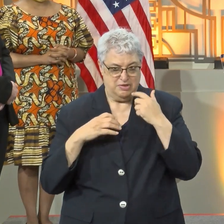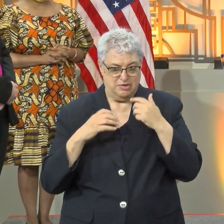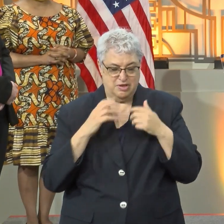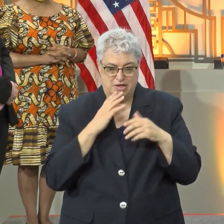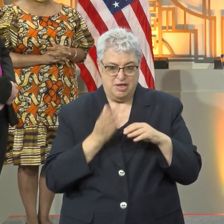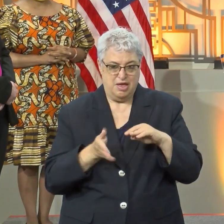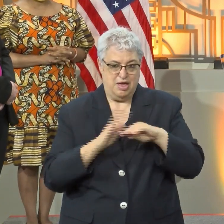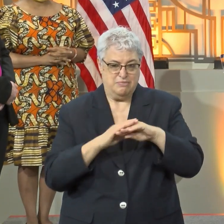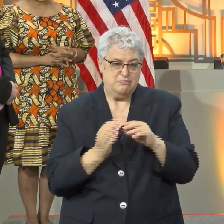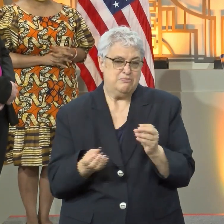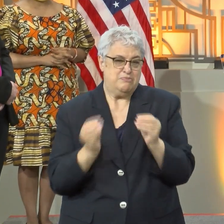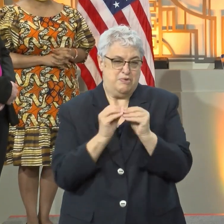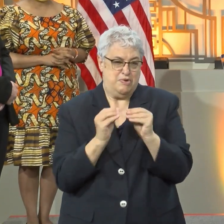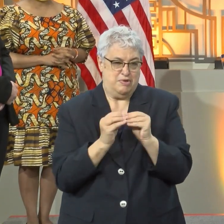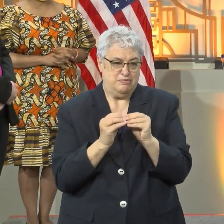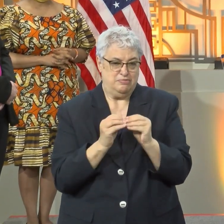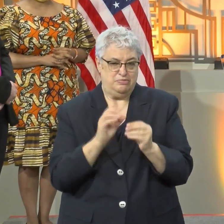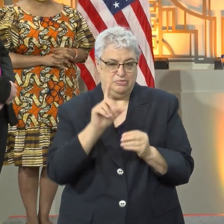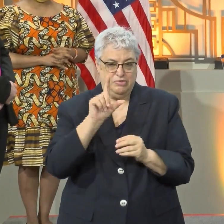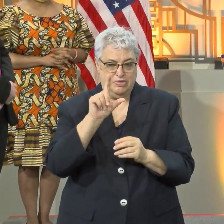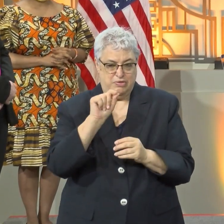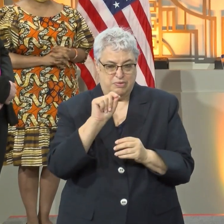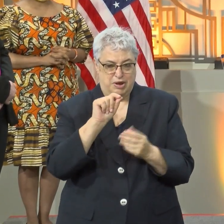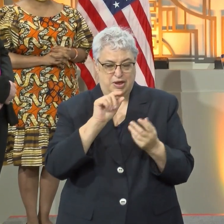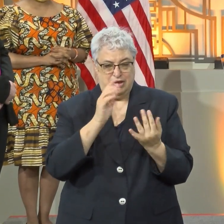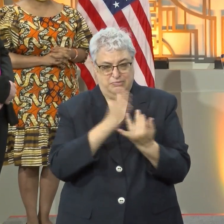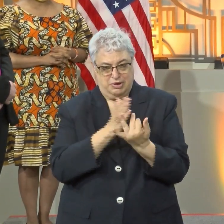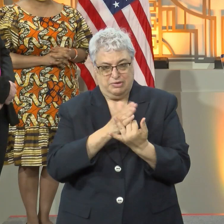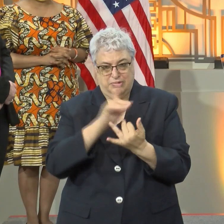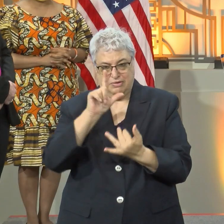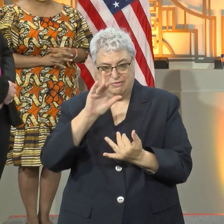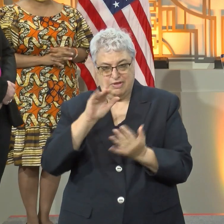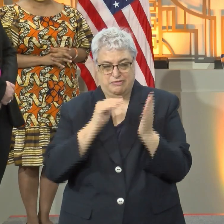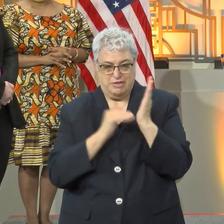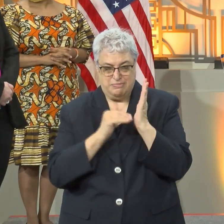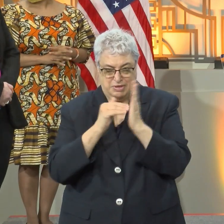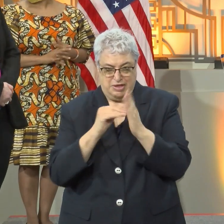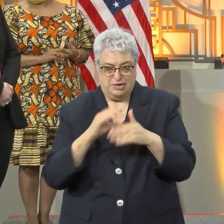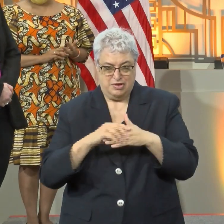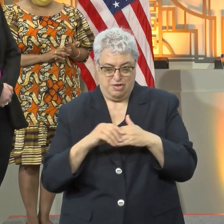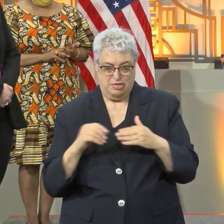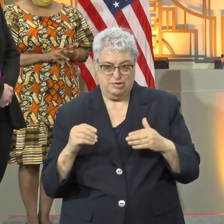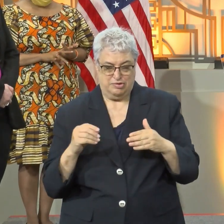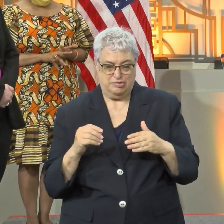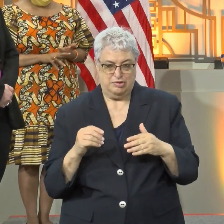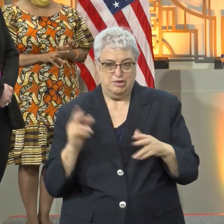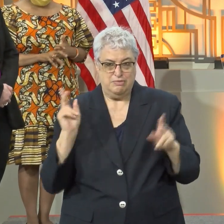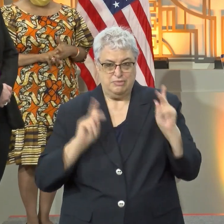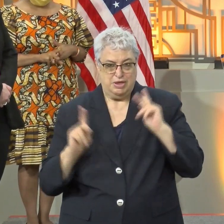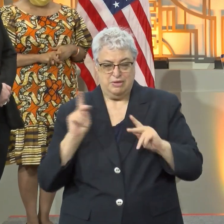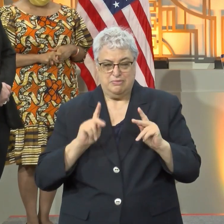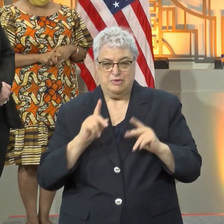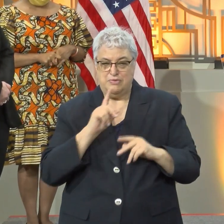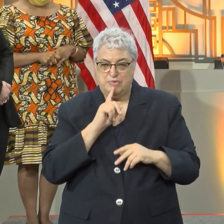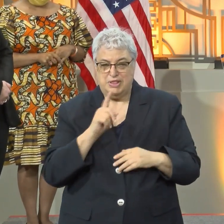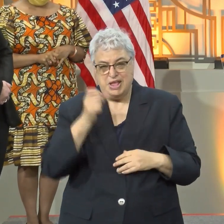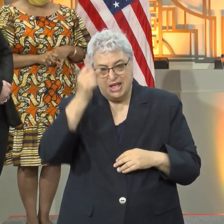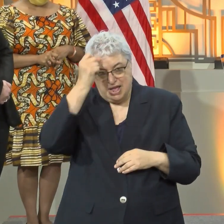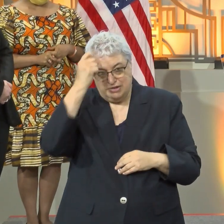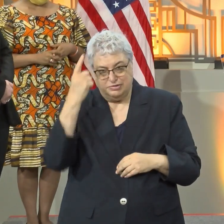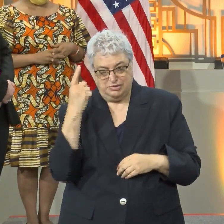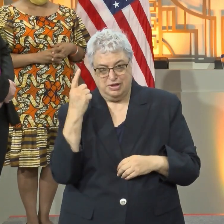this fund up anywhere between $20 and $25 million. So certainly for those individuals who